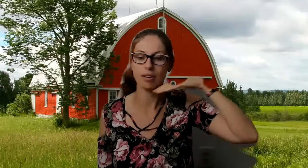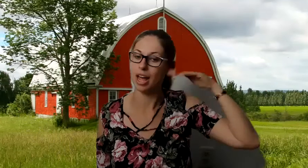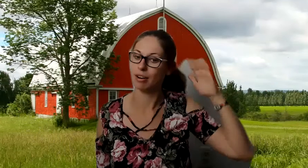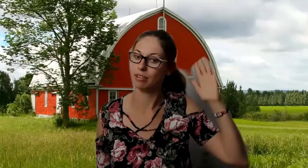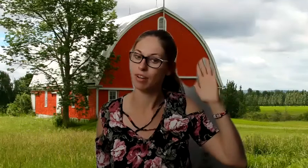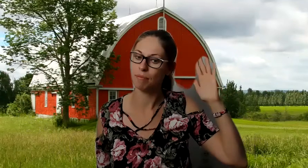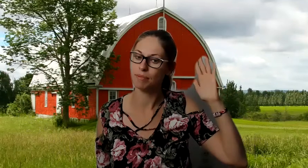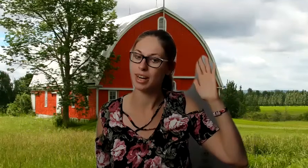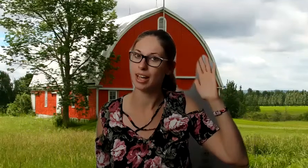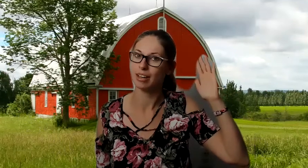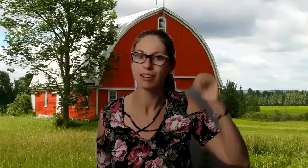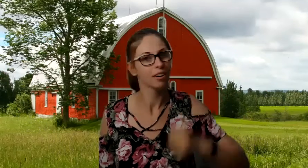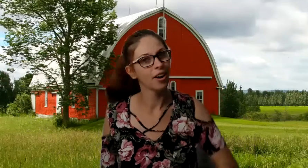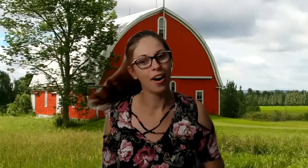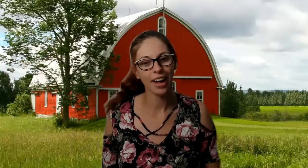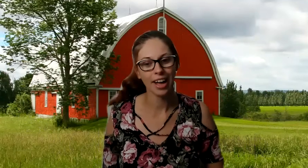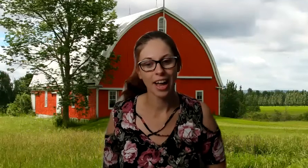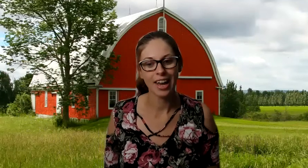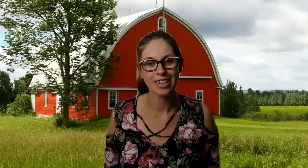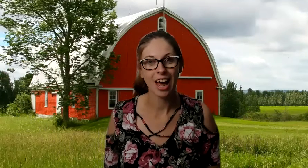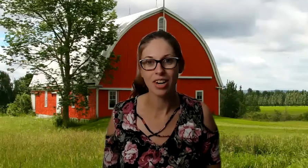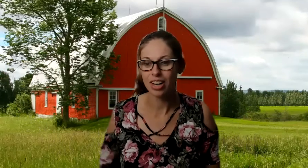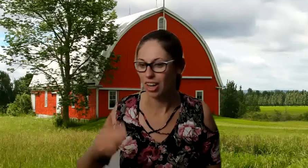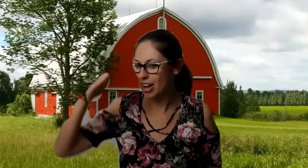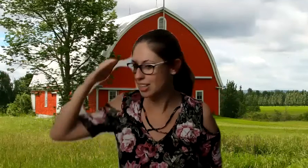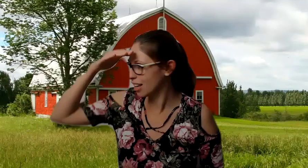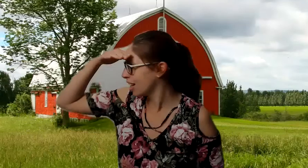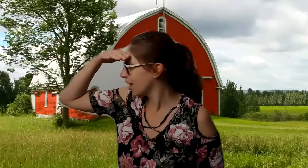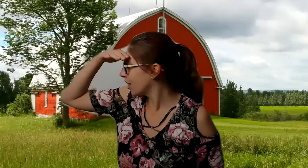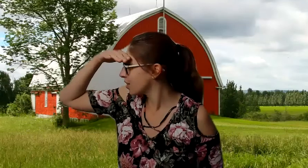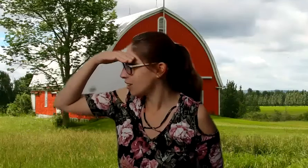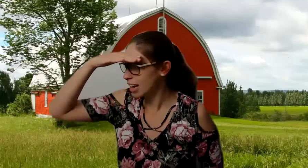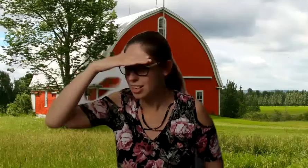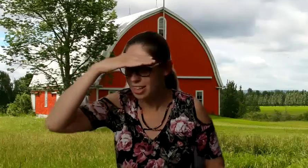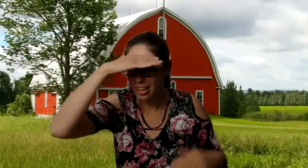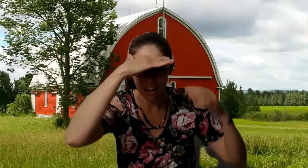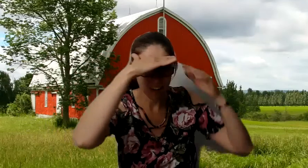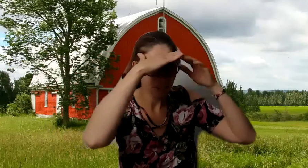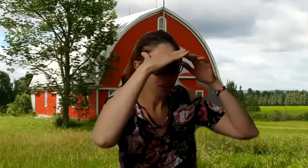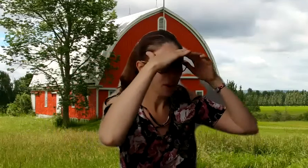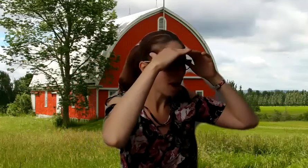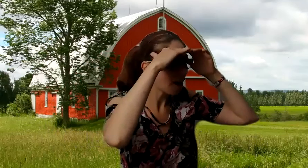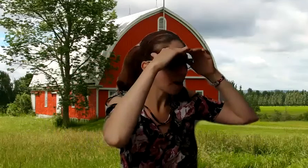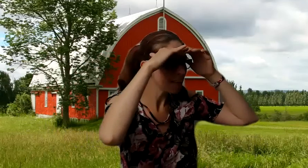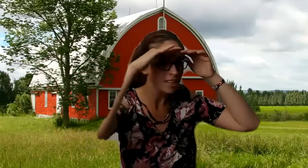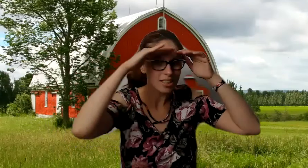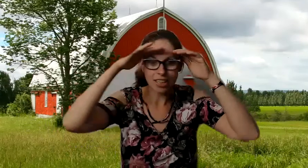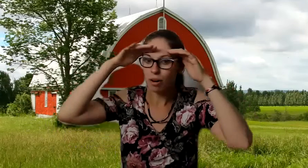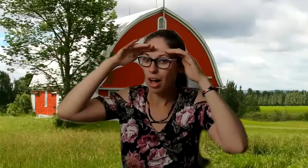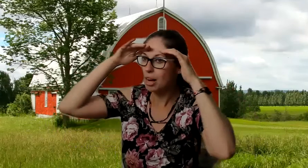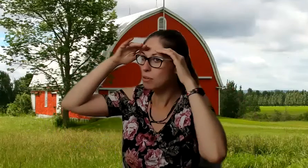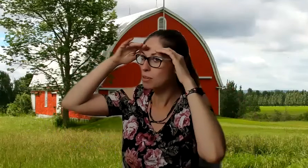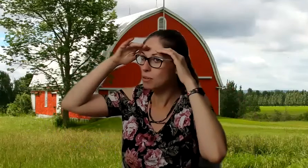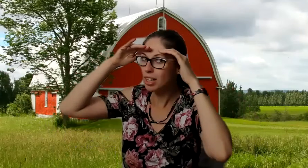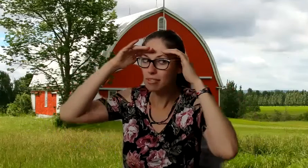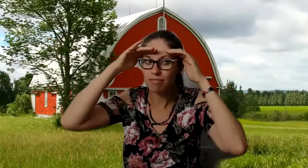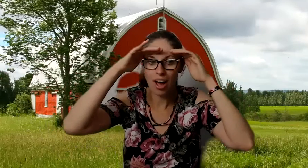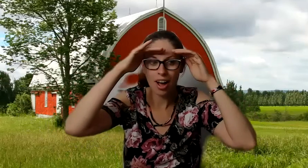down on the farm today. Okay, let's have a look, guys. So guys, look with your eyes, see what animals we can